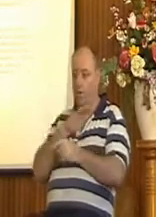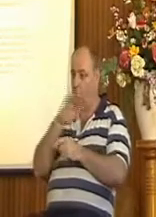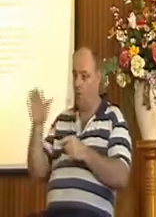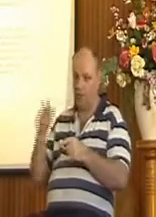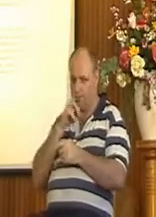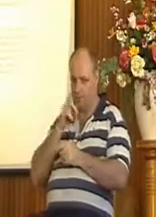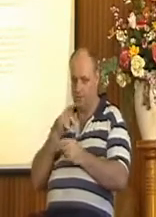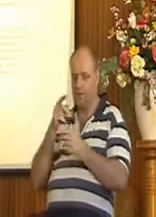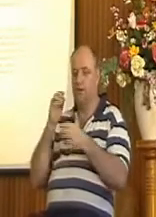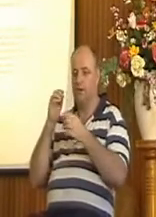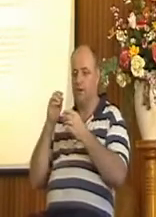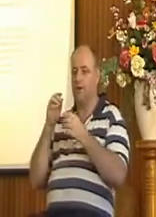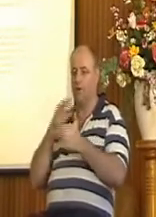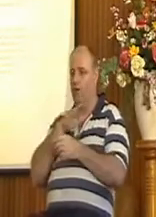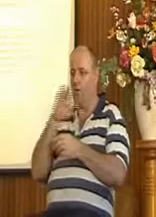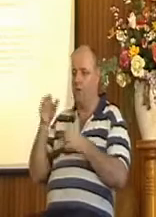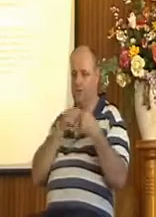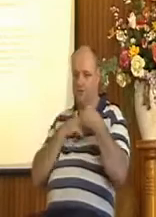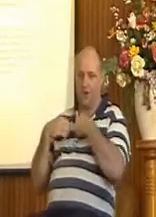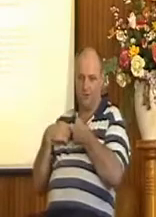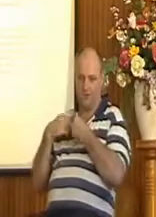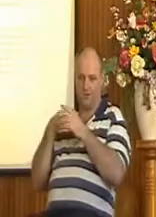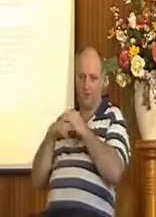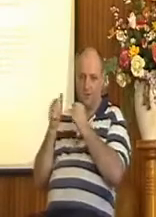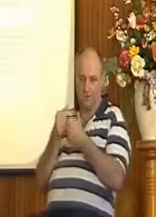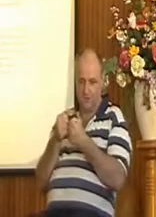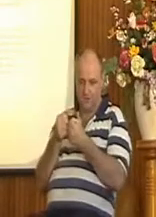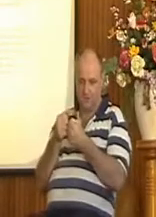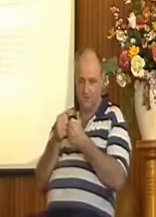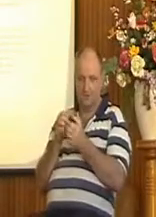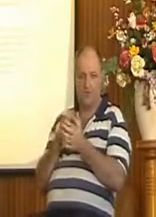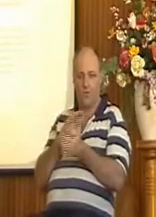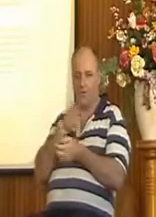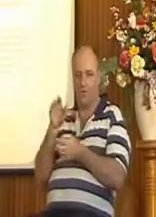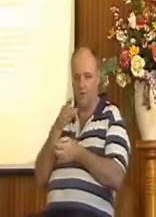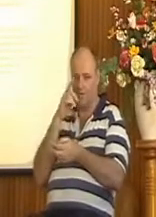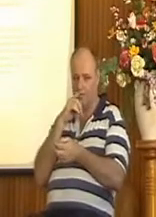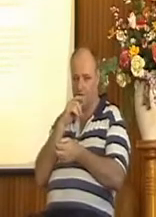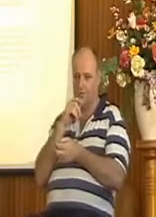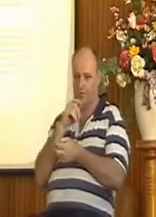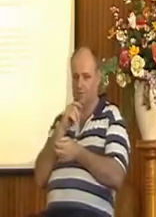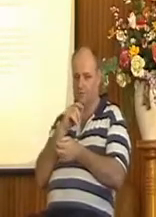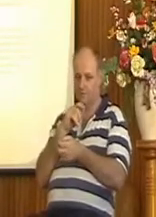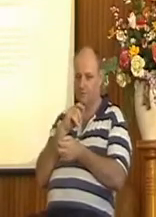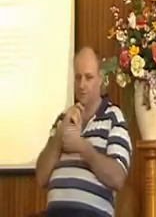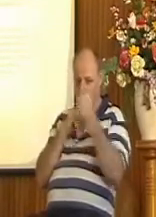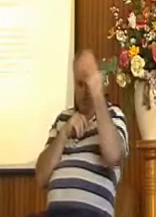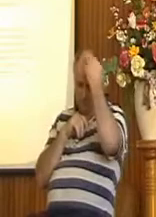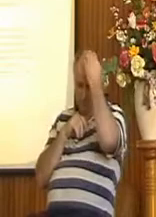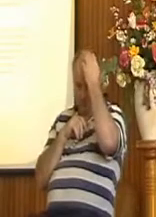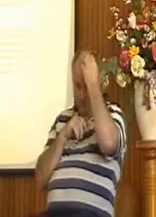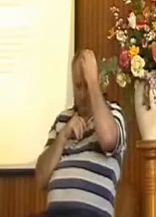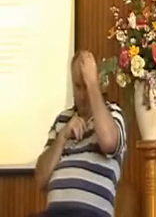that it appears to be in. That bondage simply restrains him in a scene where everything is